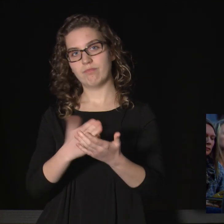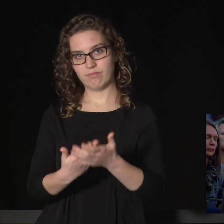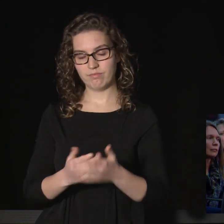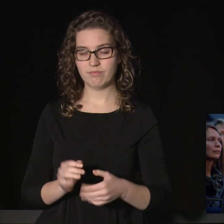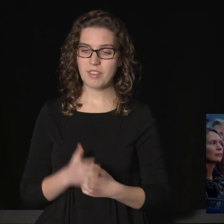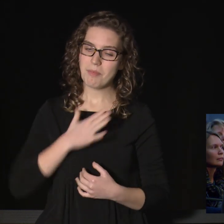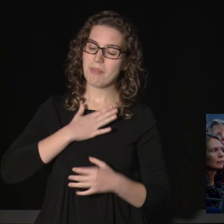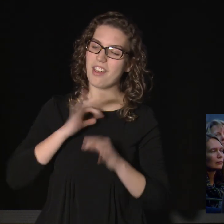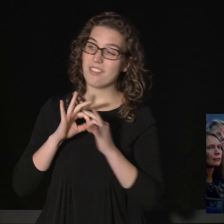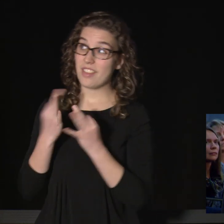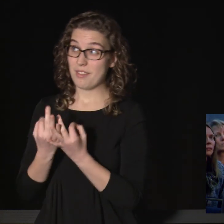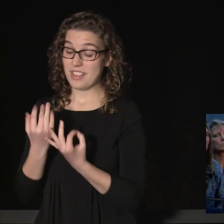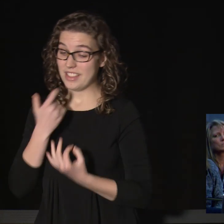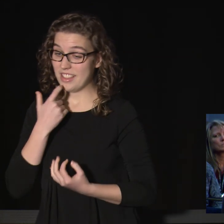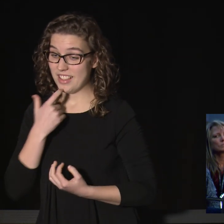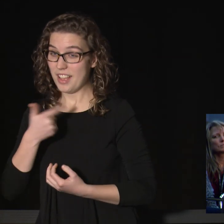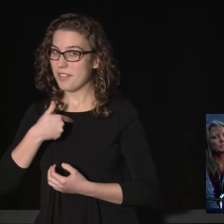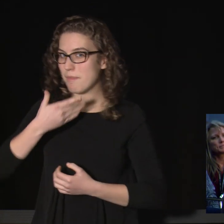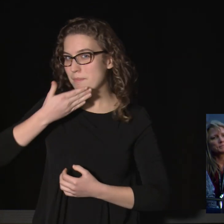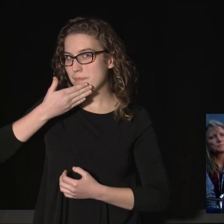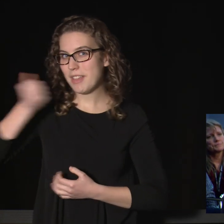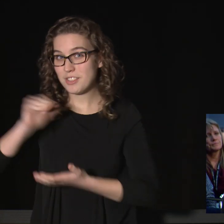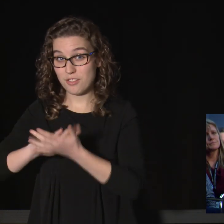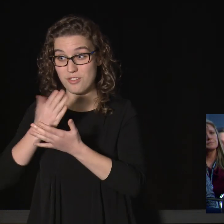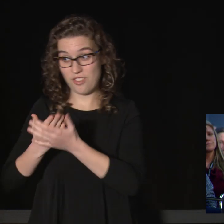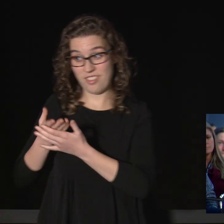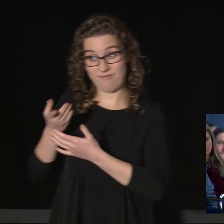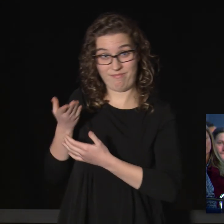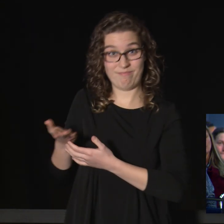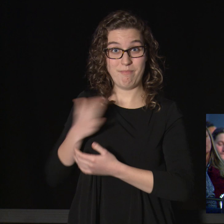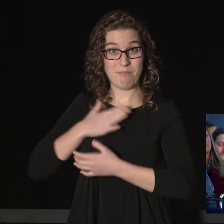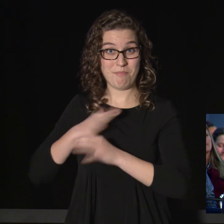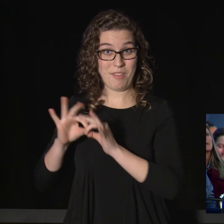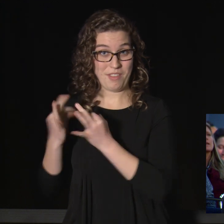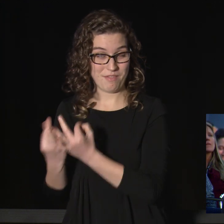My family says I'm the best cook in the family.